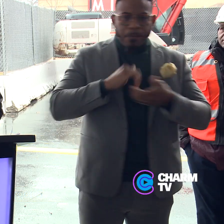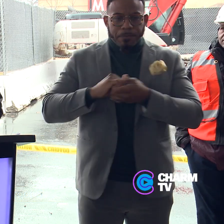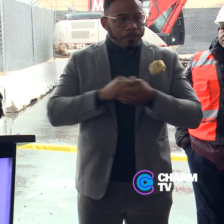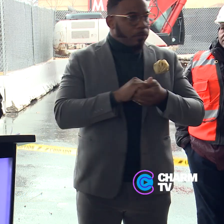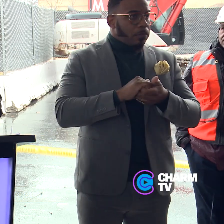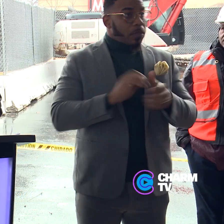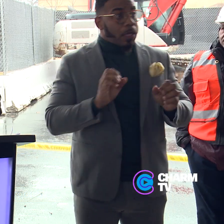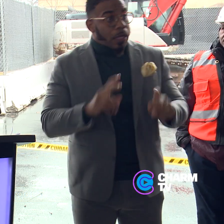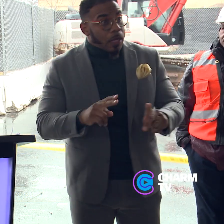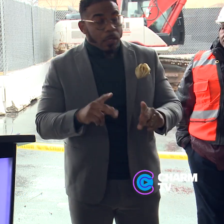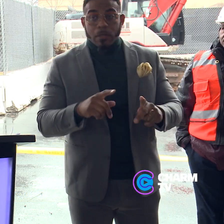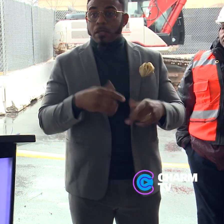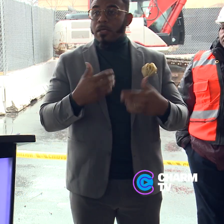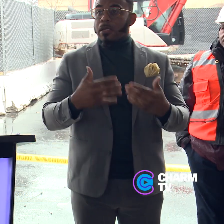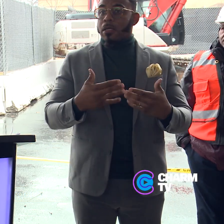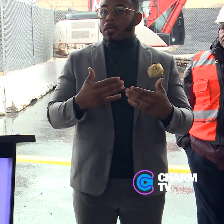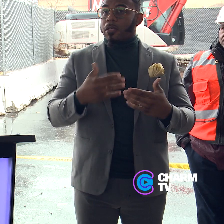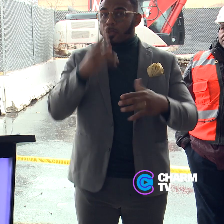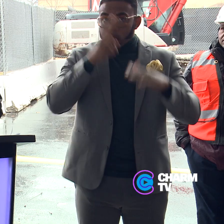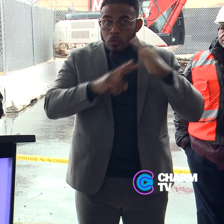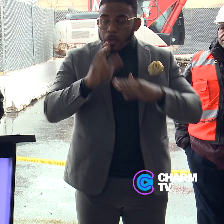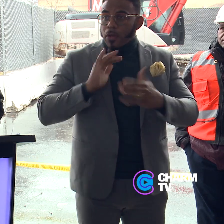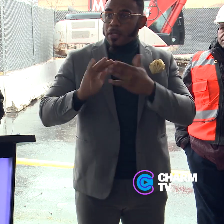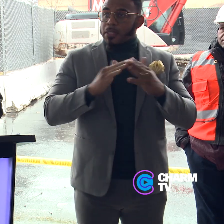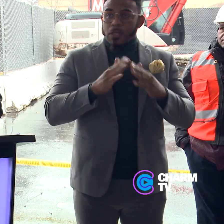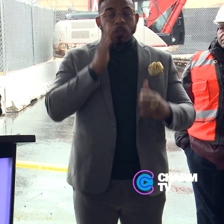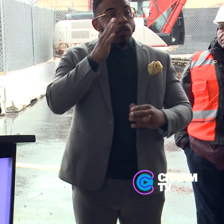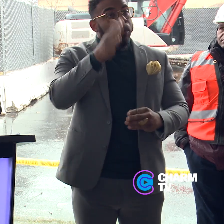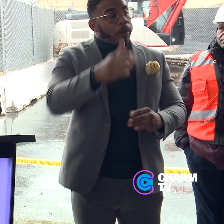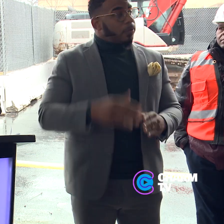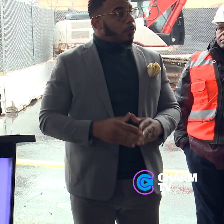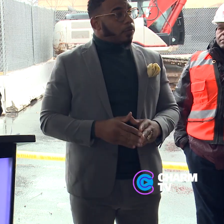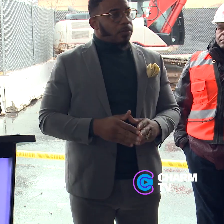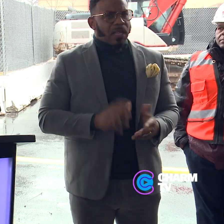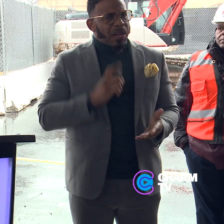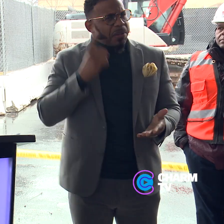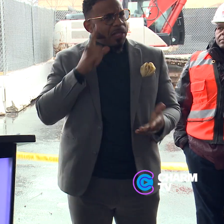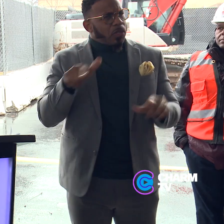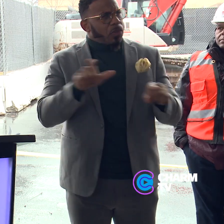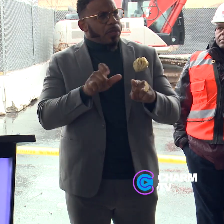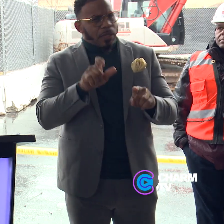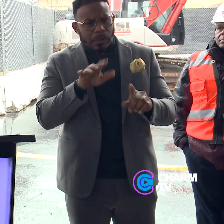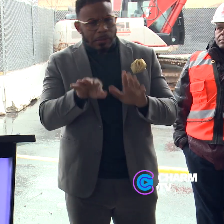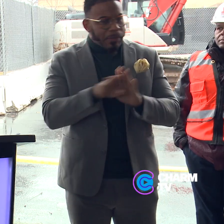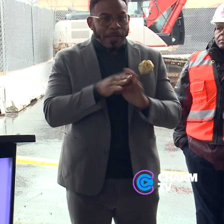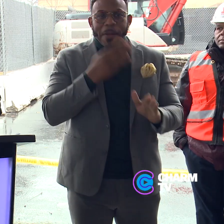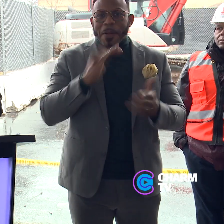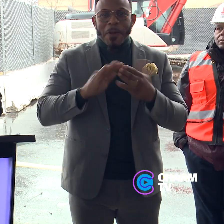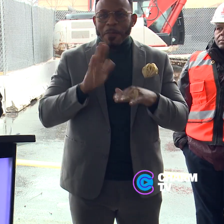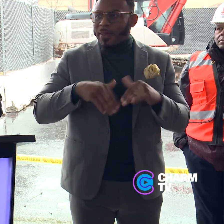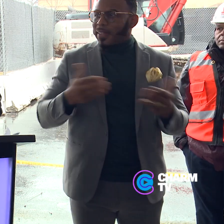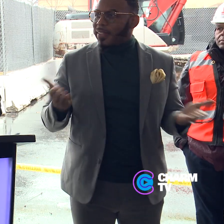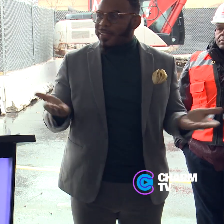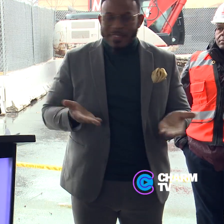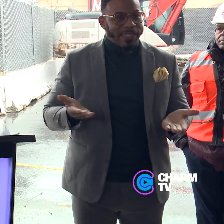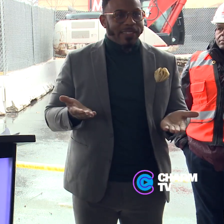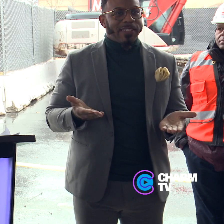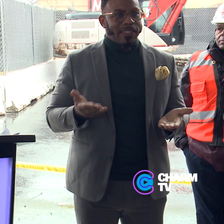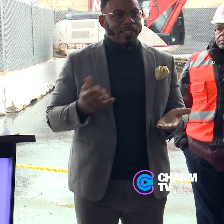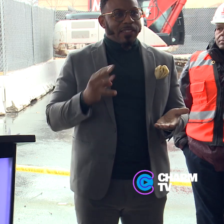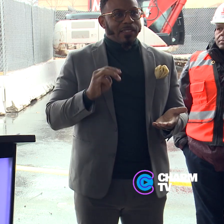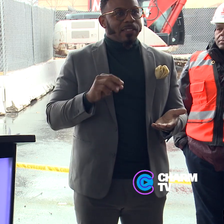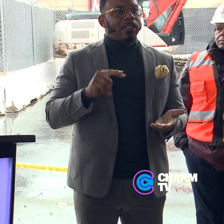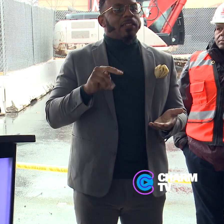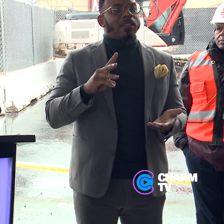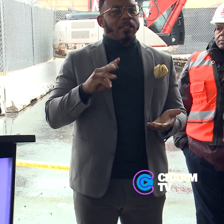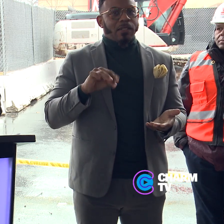about the opportunities and the trajectory of our city of tomorrow, I don't think that you can pick a better community other than